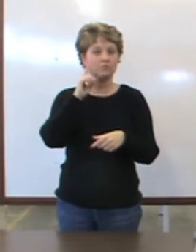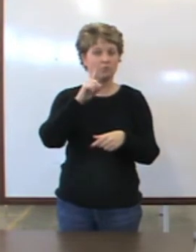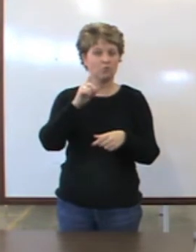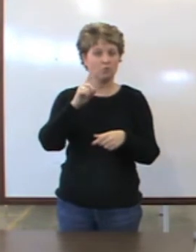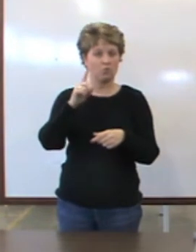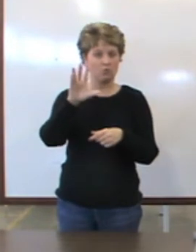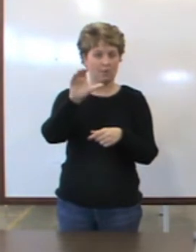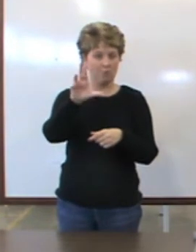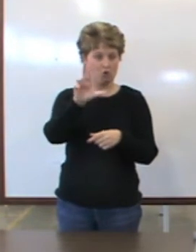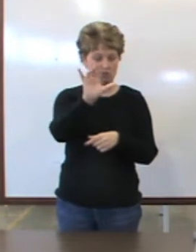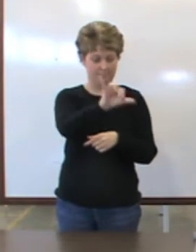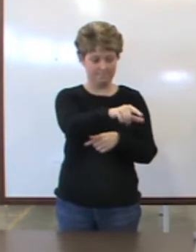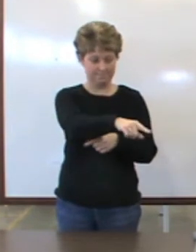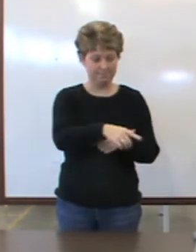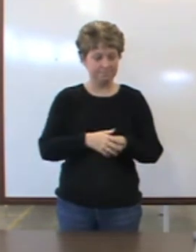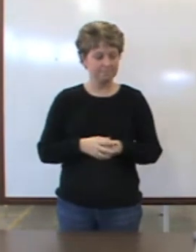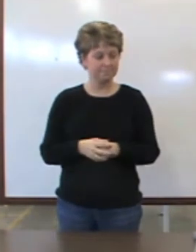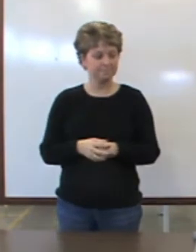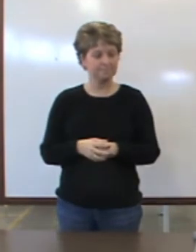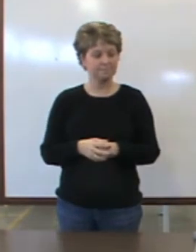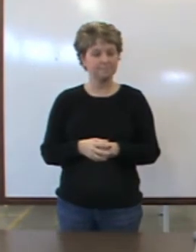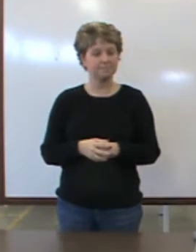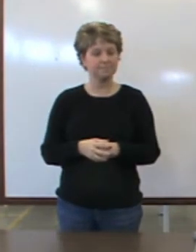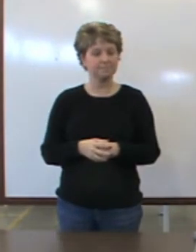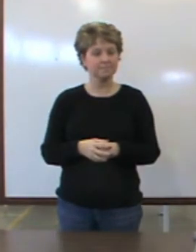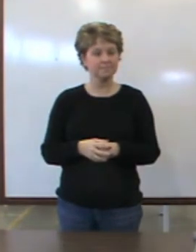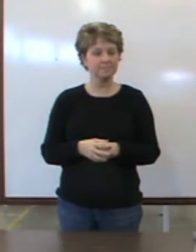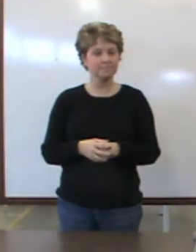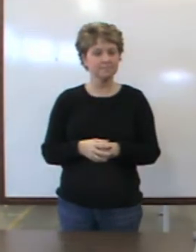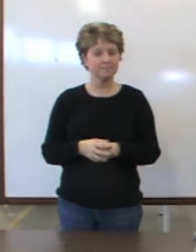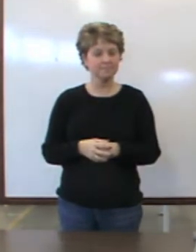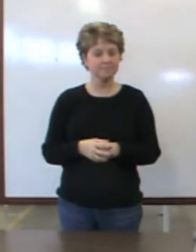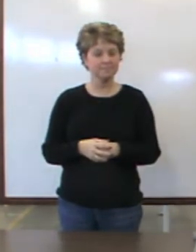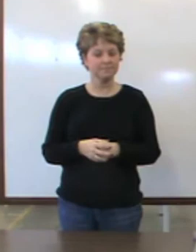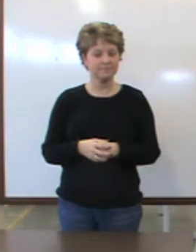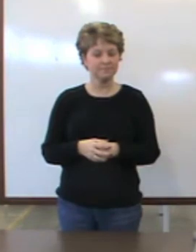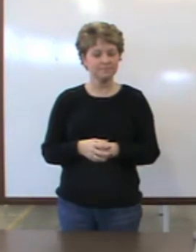this bar here. So,